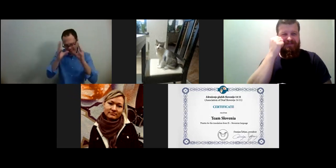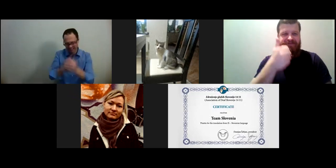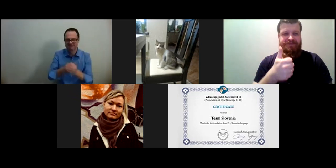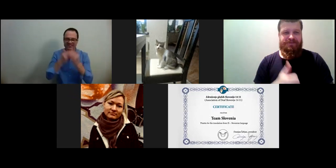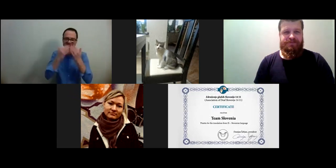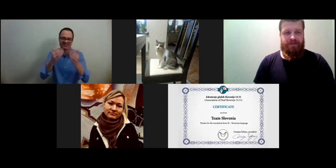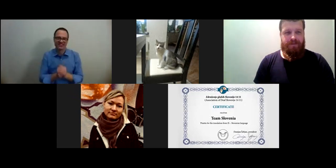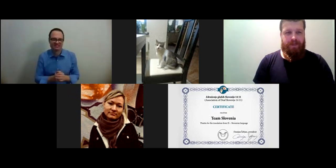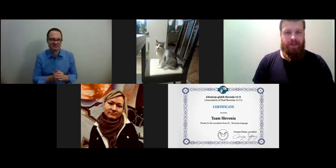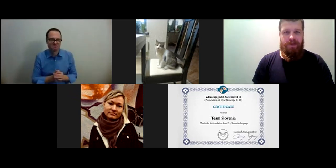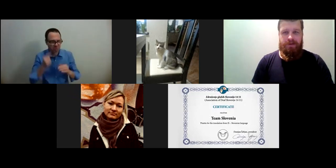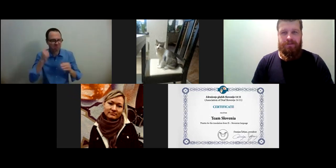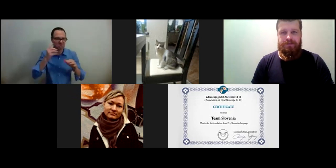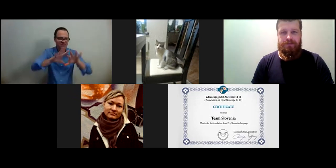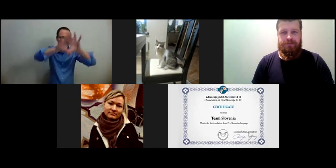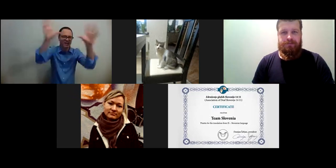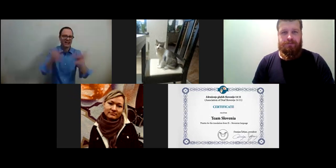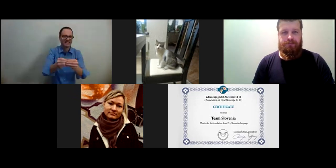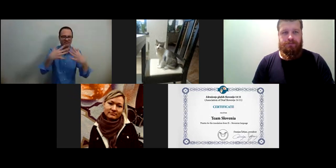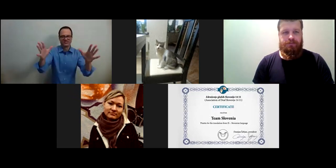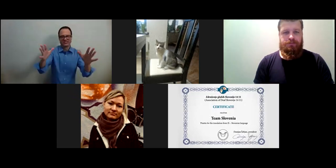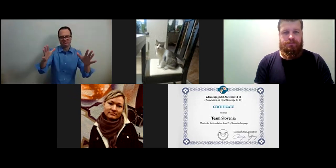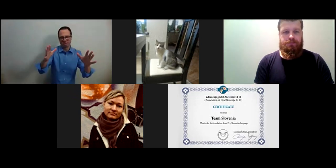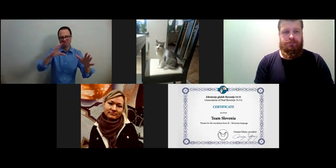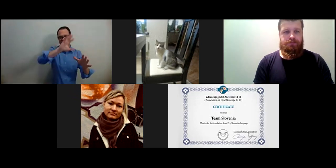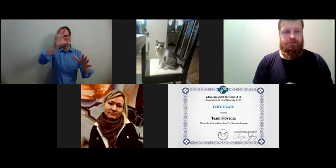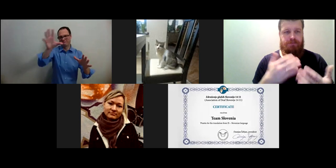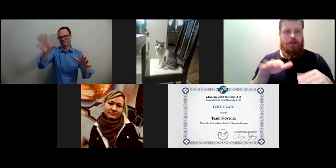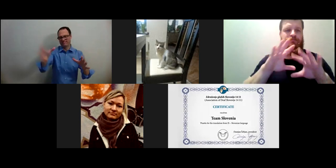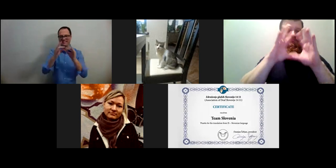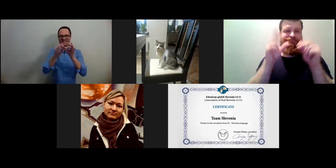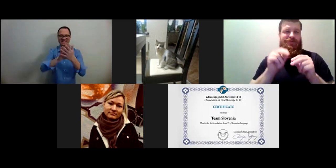you deaf interpreters from all over the world. Thank you.